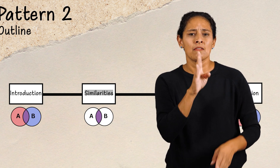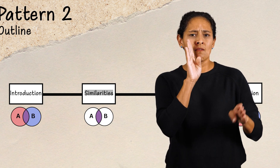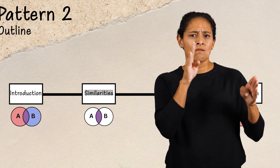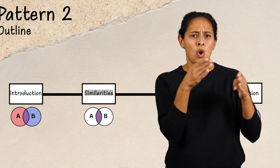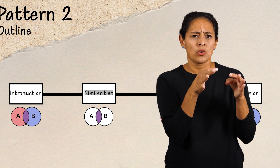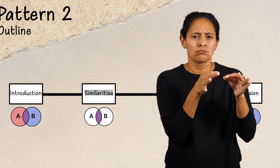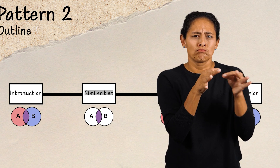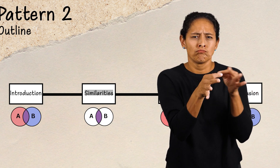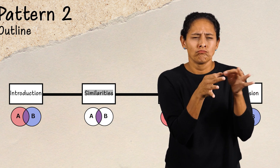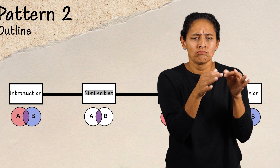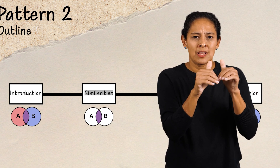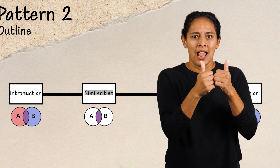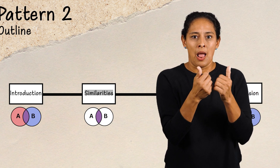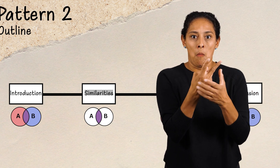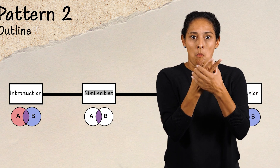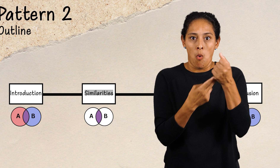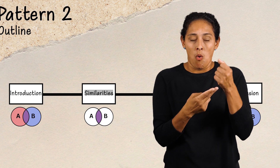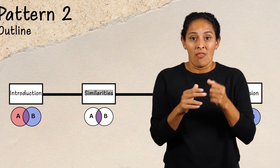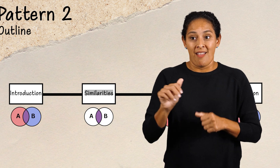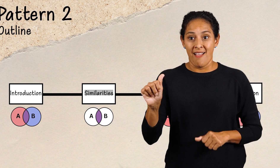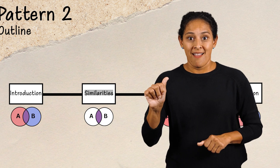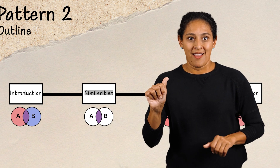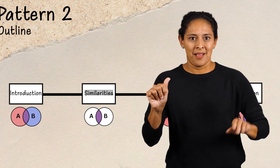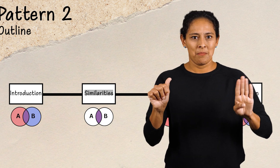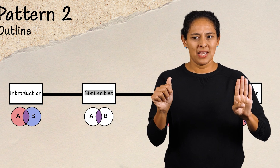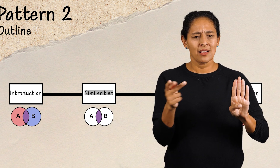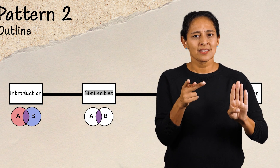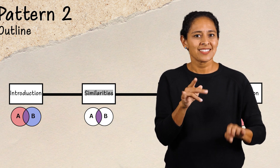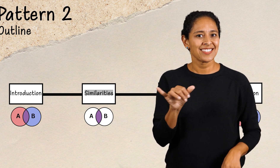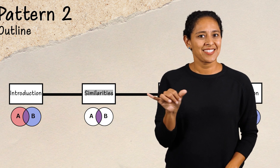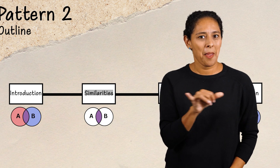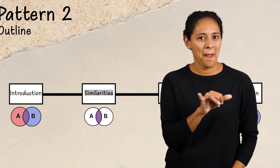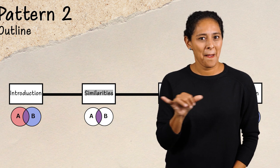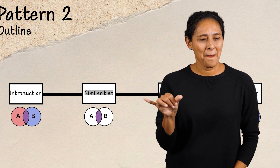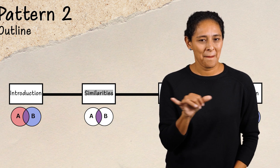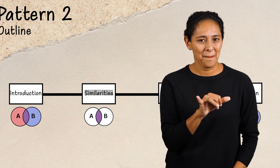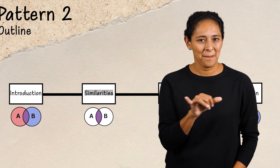Then, we would describe how A and B are the same.